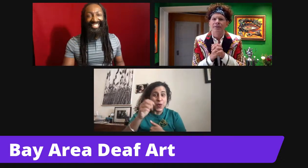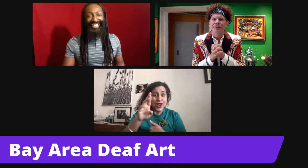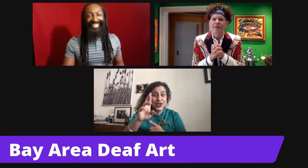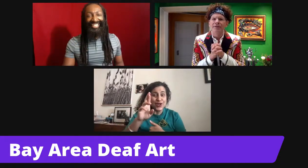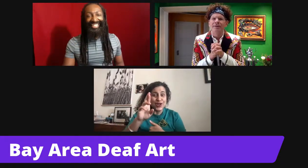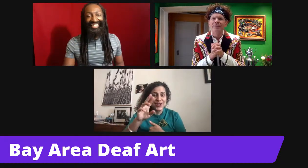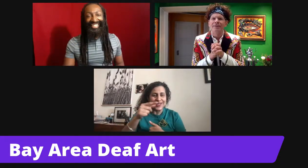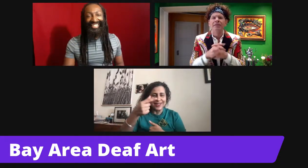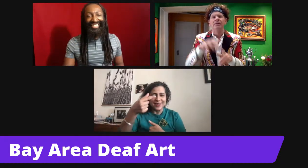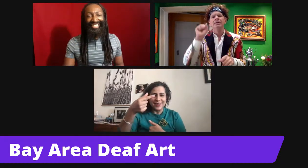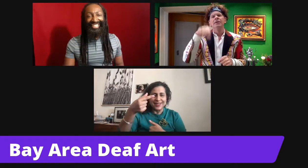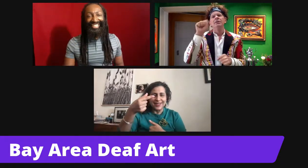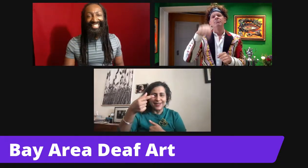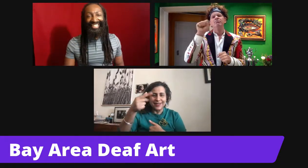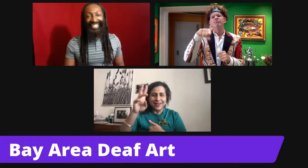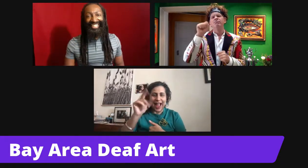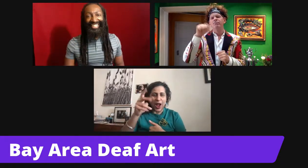The two of us have met before